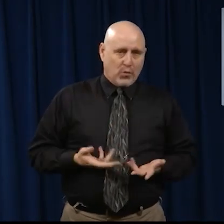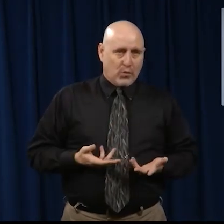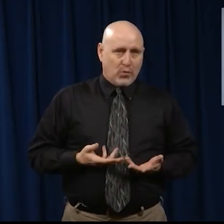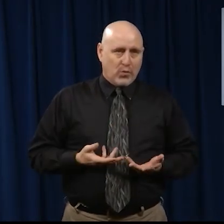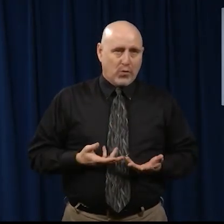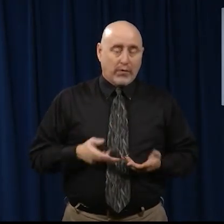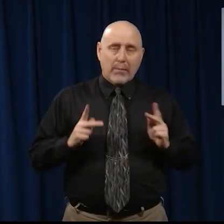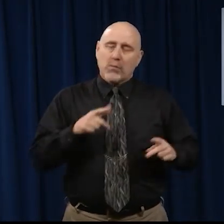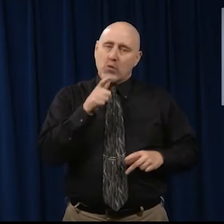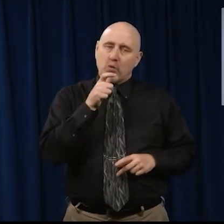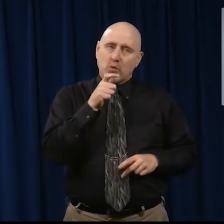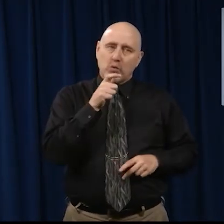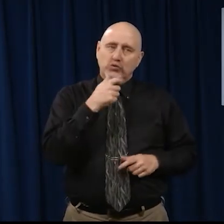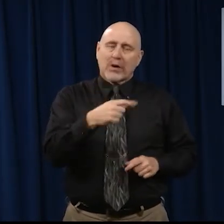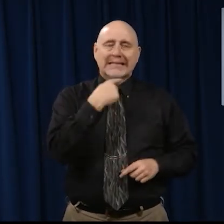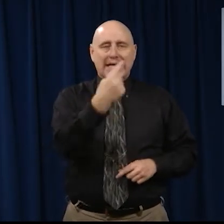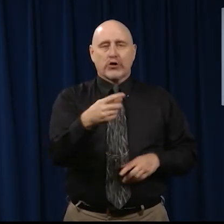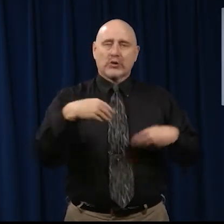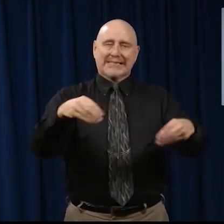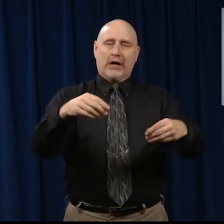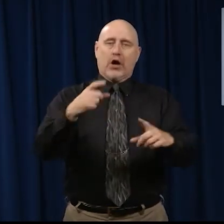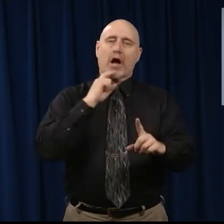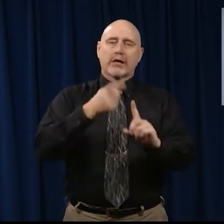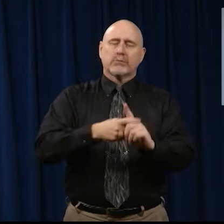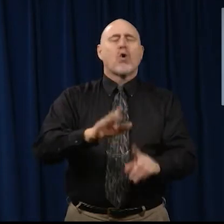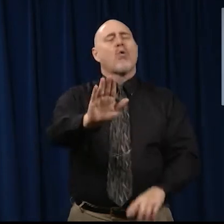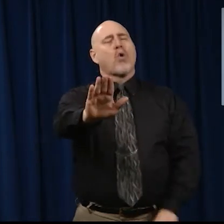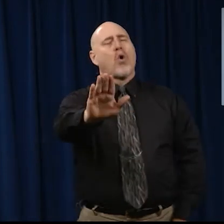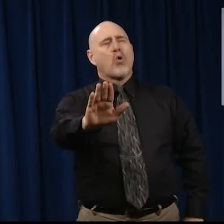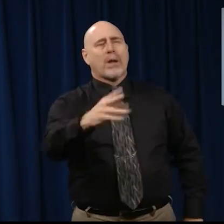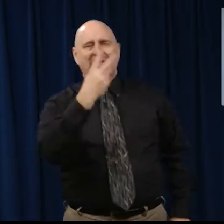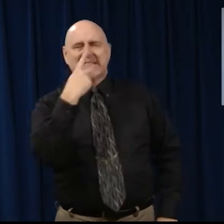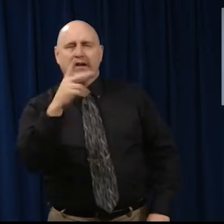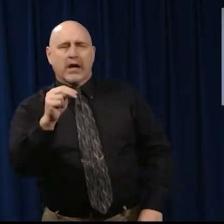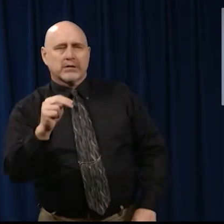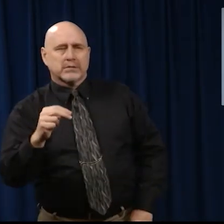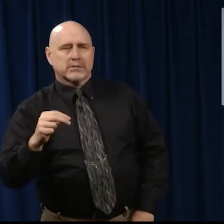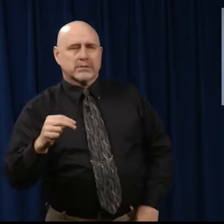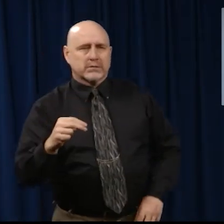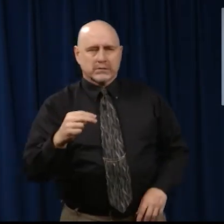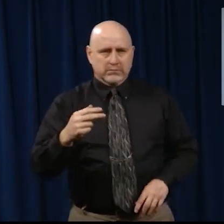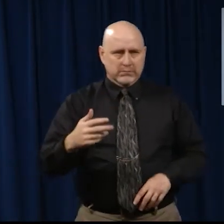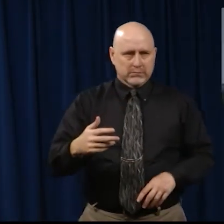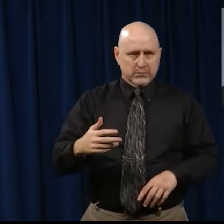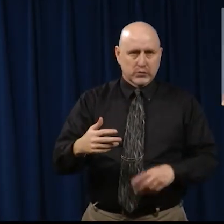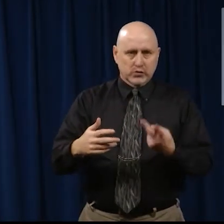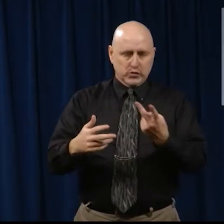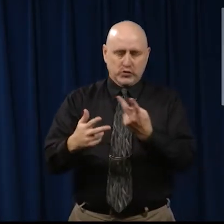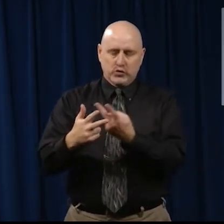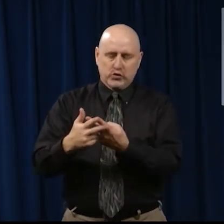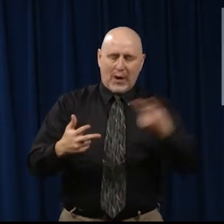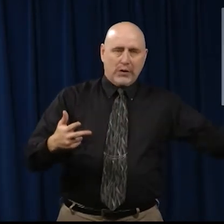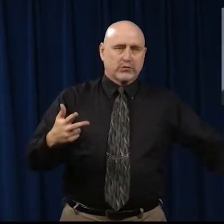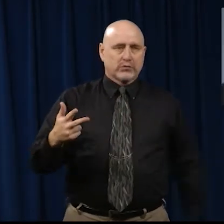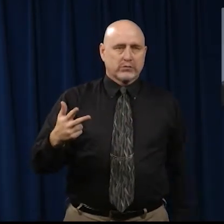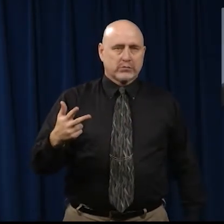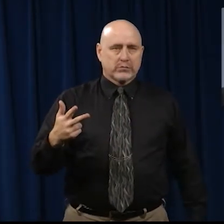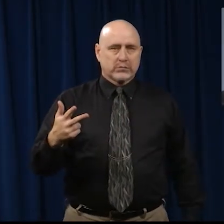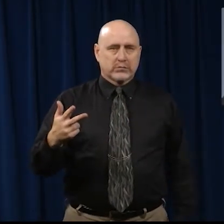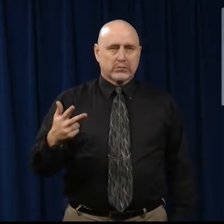you're not going to shoot yourself in. And the people who are trying to sell you condoms say, well, hold on just a second, let me see that gun, let me see that. So they take the gun and they take 2 of those out. And